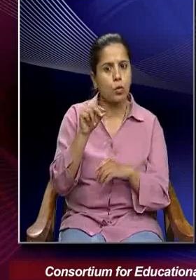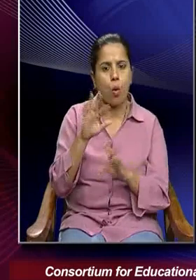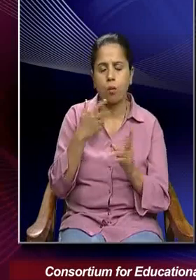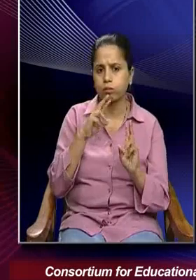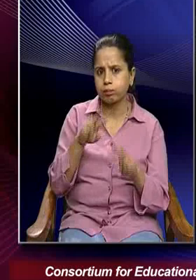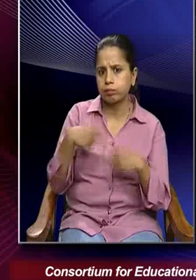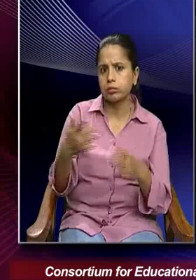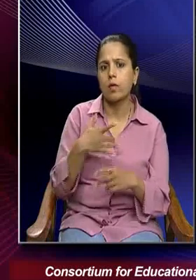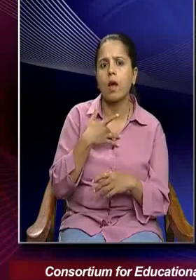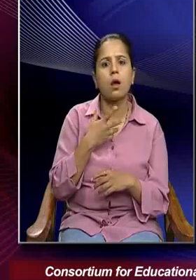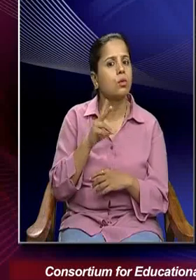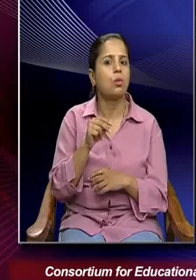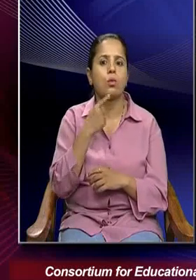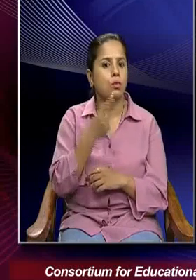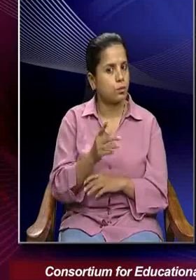reactive to them.